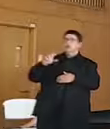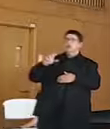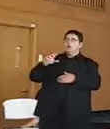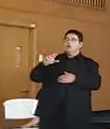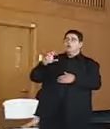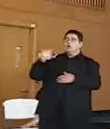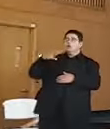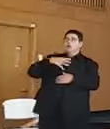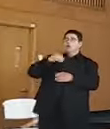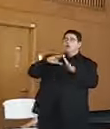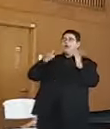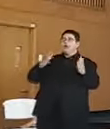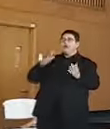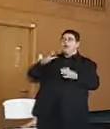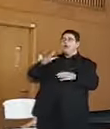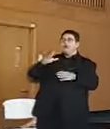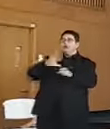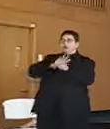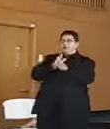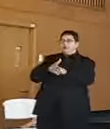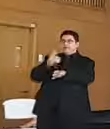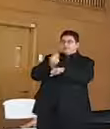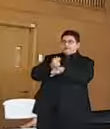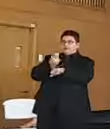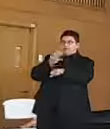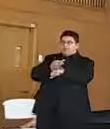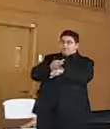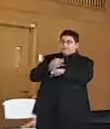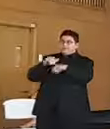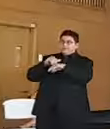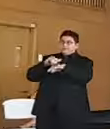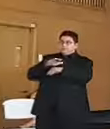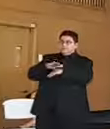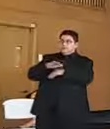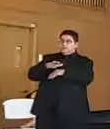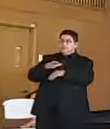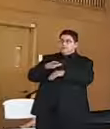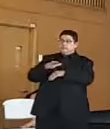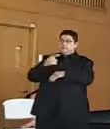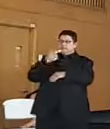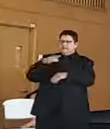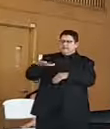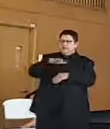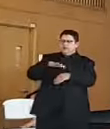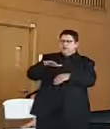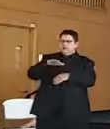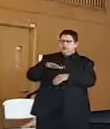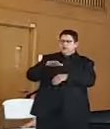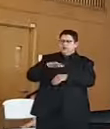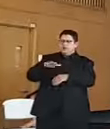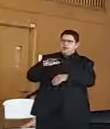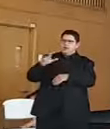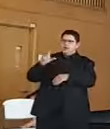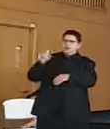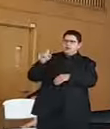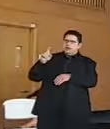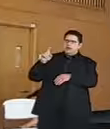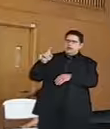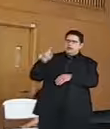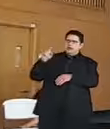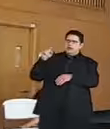sent messages to a number of cities and areas, including St. Louis, that the area needs to be more aggressive in bringing the COVID